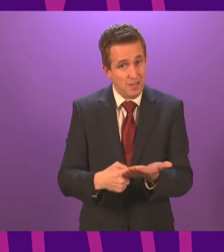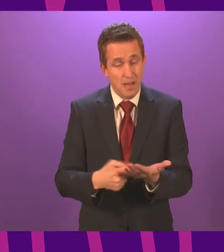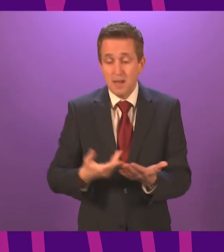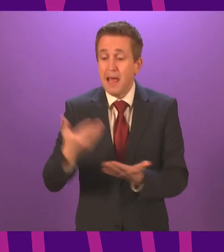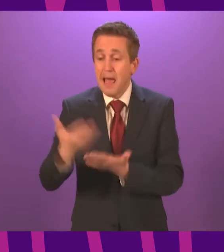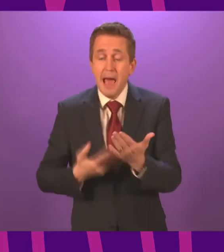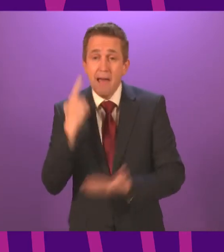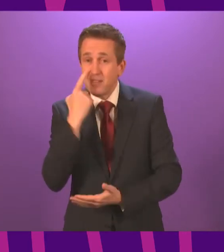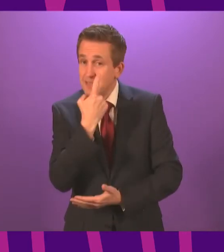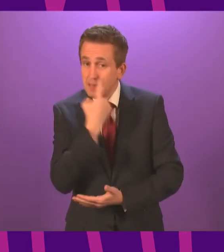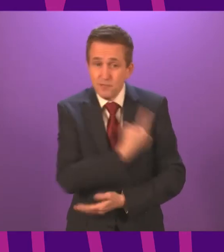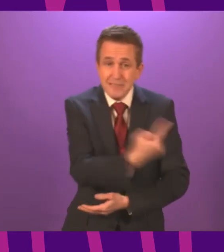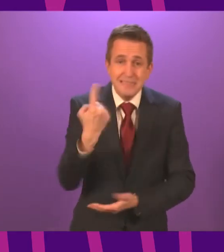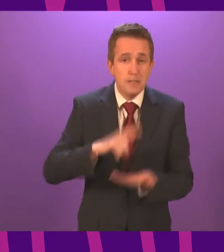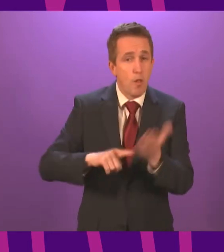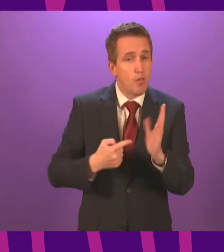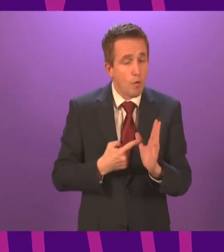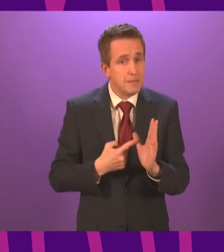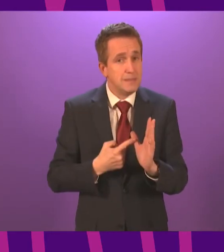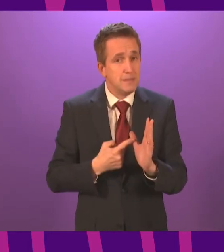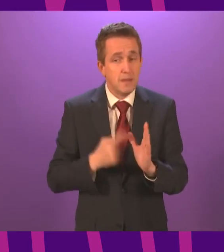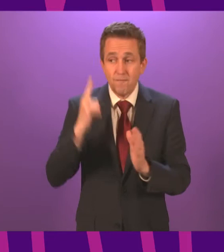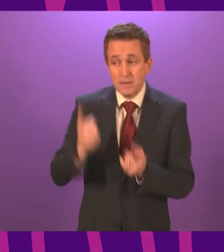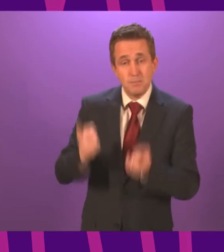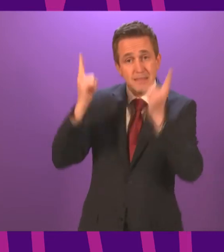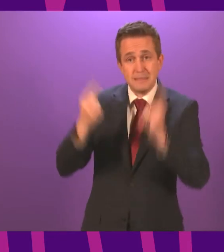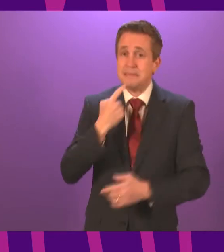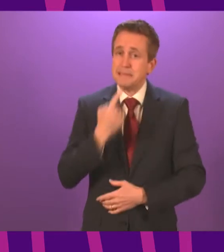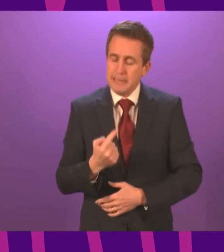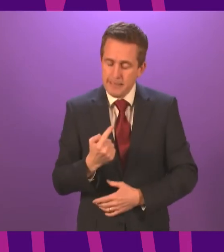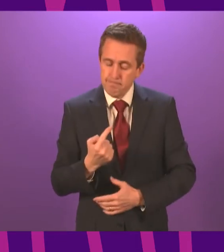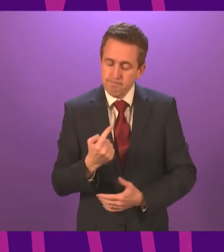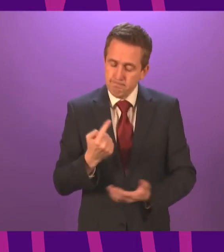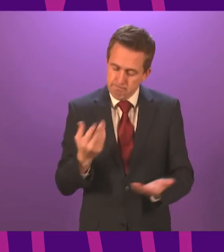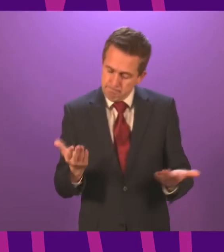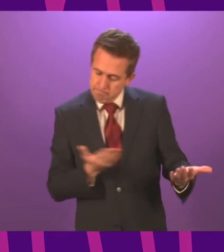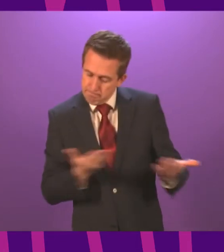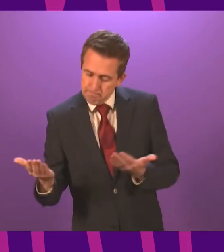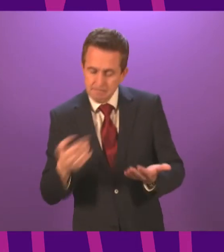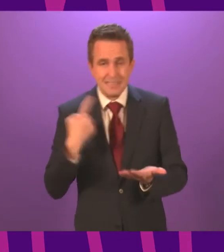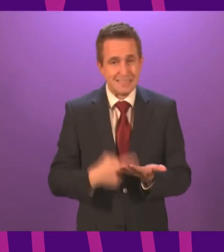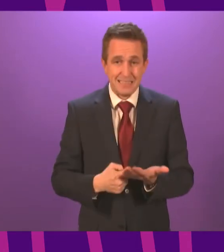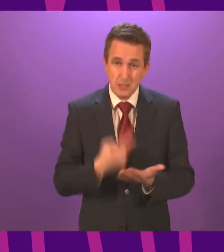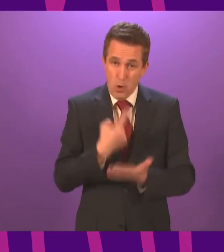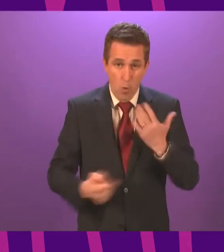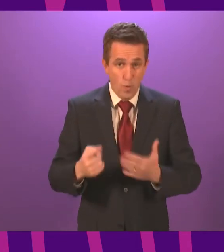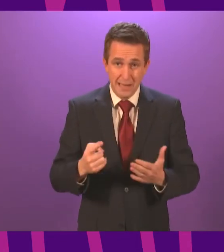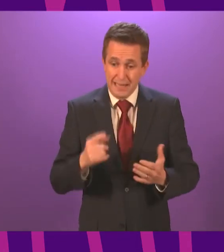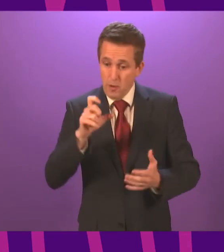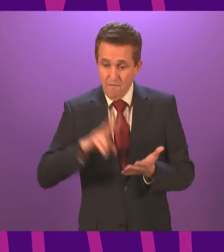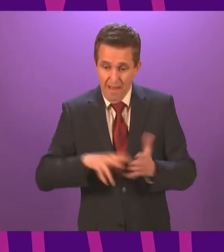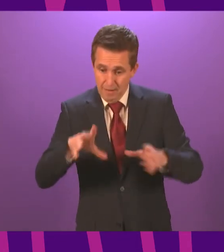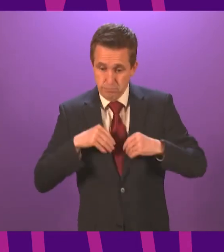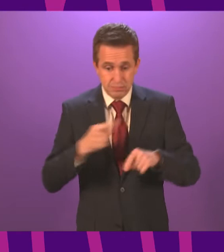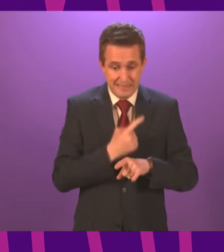local authority. The First Minister also explained that in making our decisions, we are not just looking at the prevalence of the virus in this week or next, but